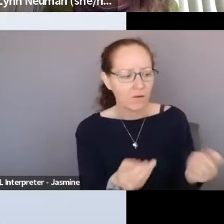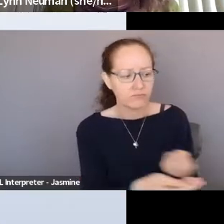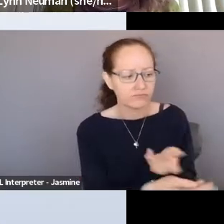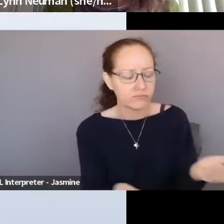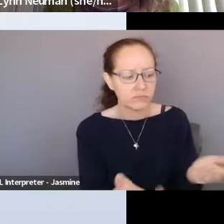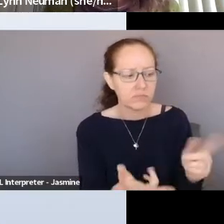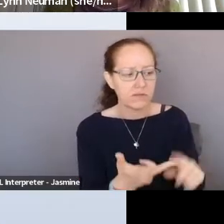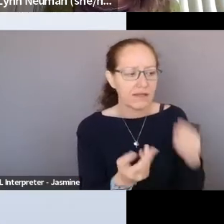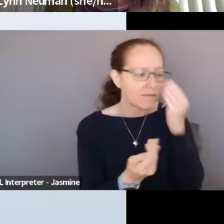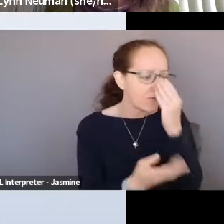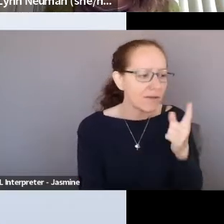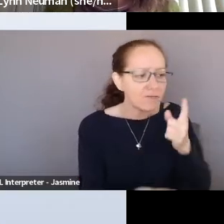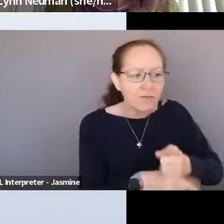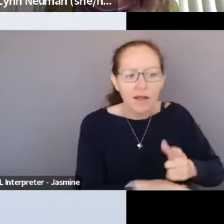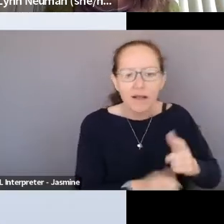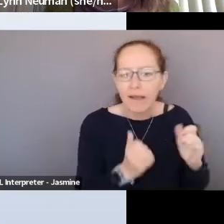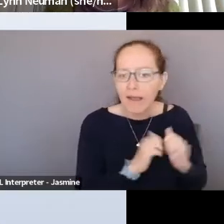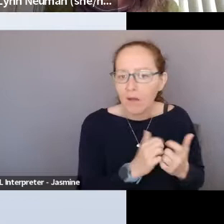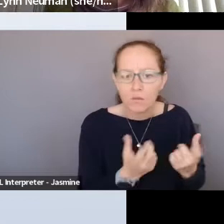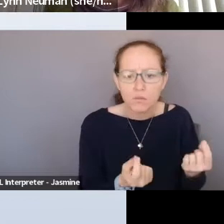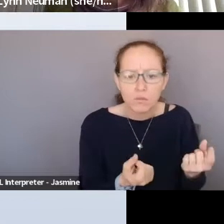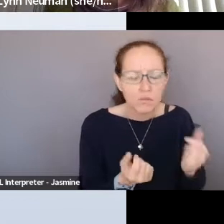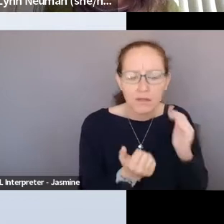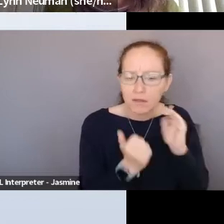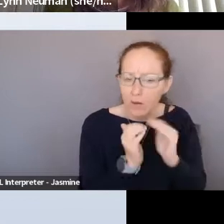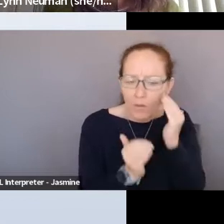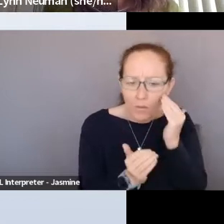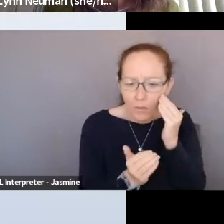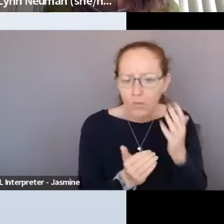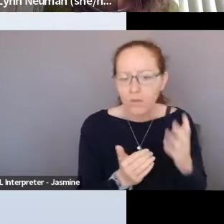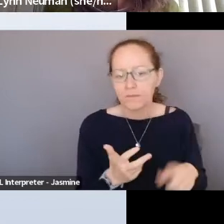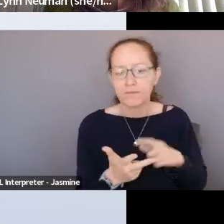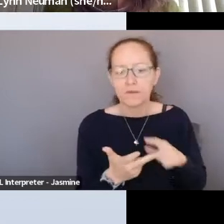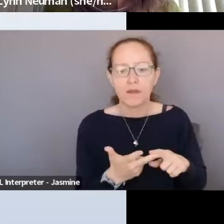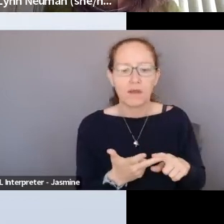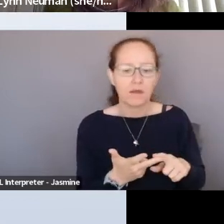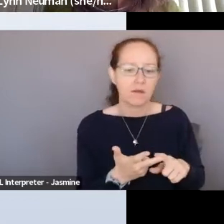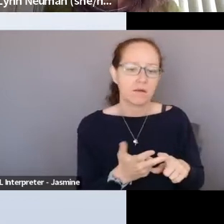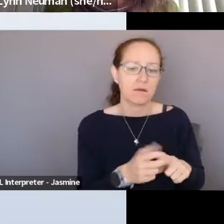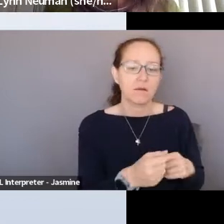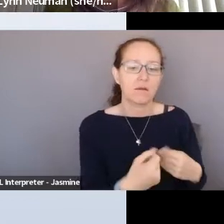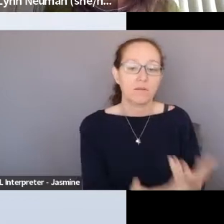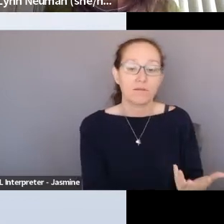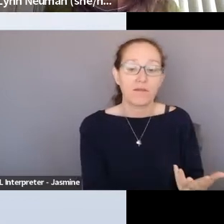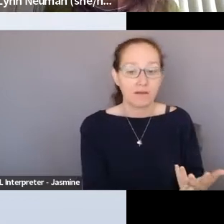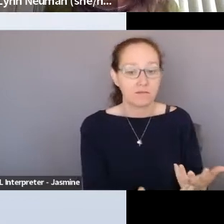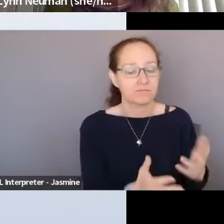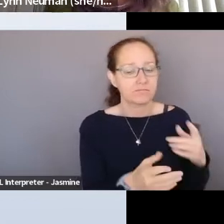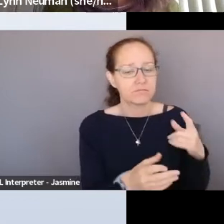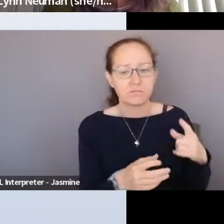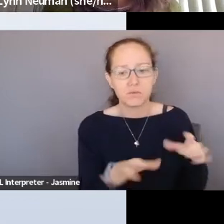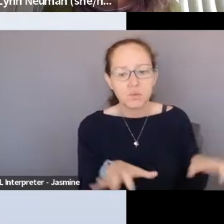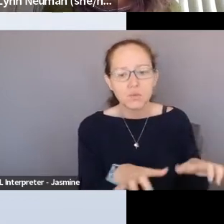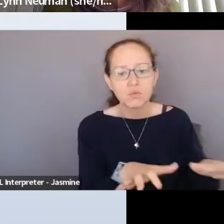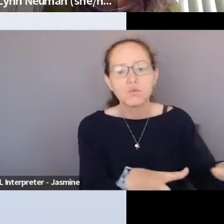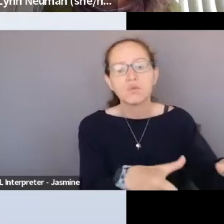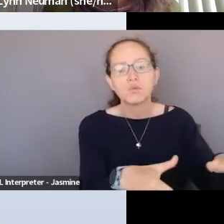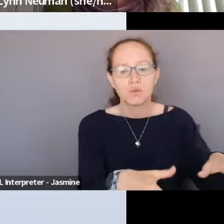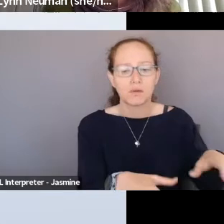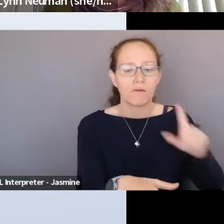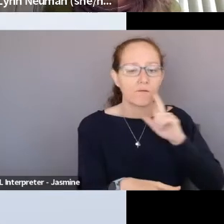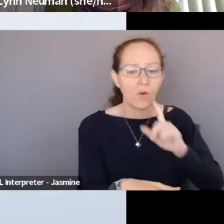And take positive actions to produce environmental justice for themselves. So we can see this is a pretty tall order. But the